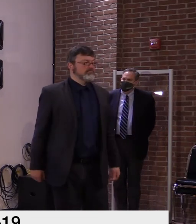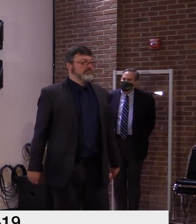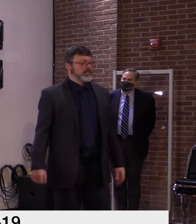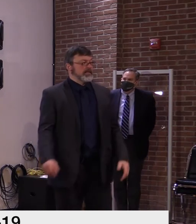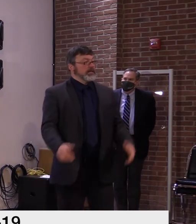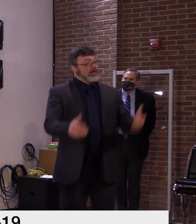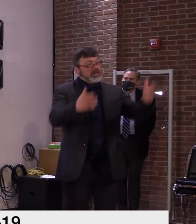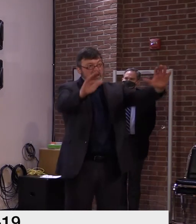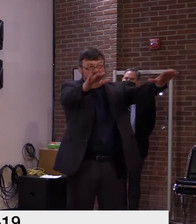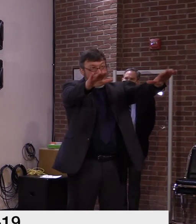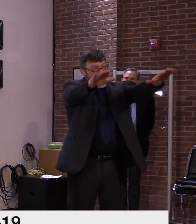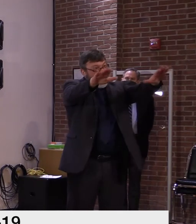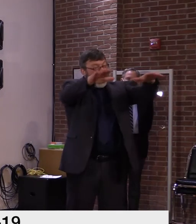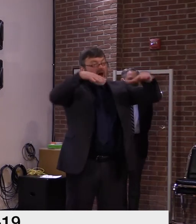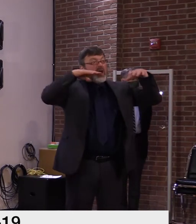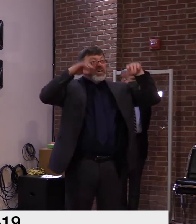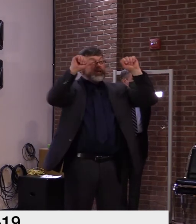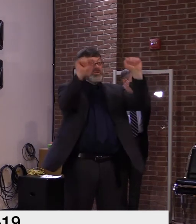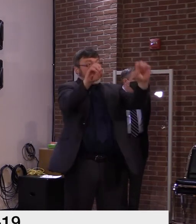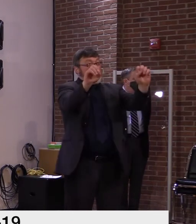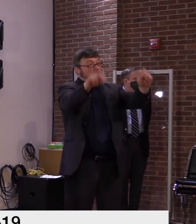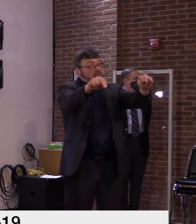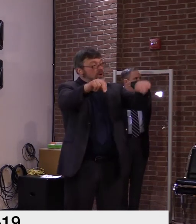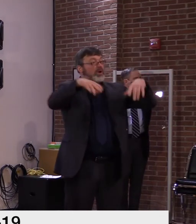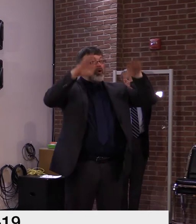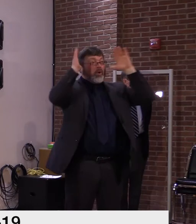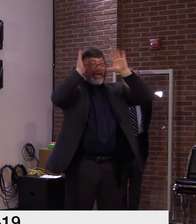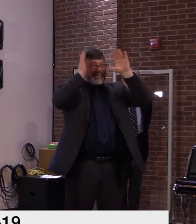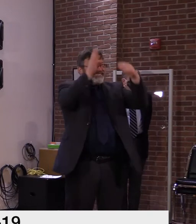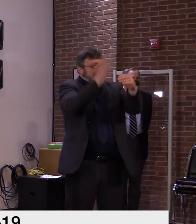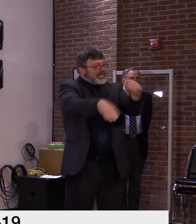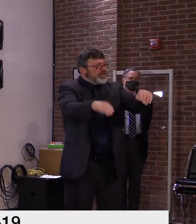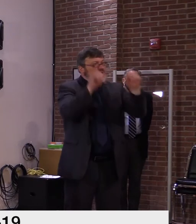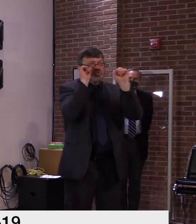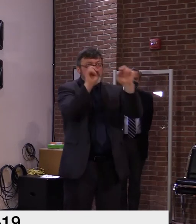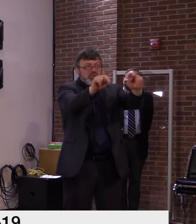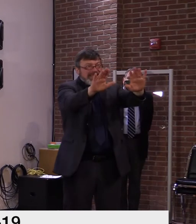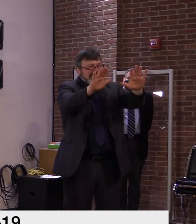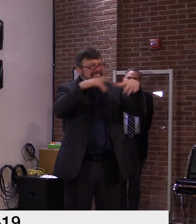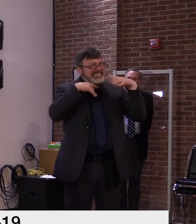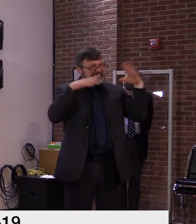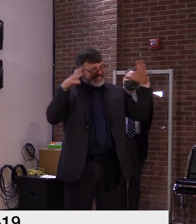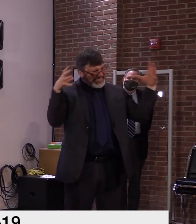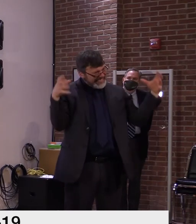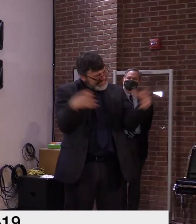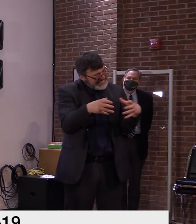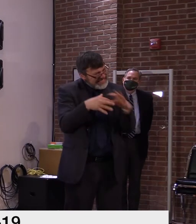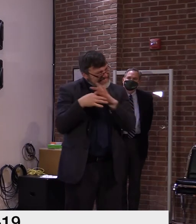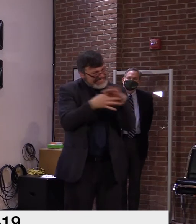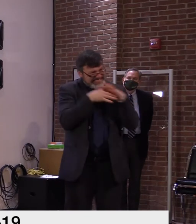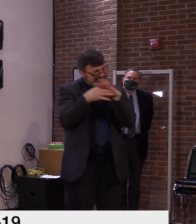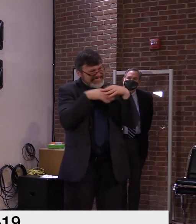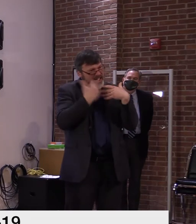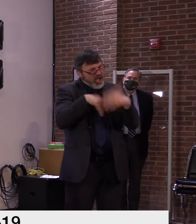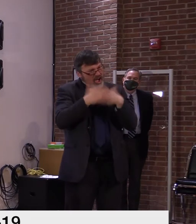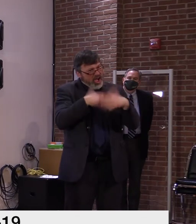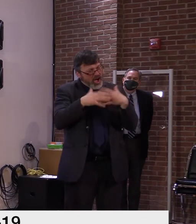do do the right things, adhere to the guidance, and be vigilant.